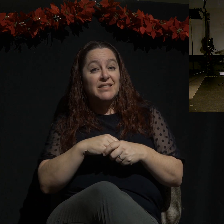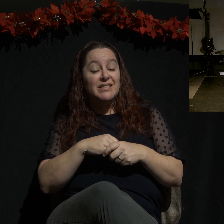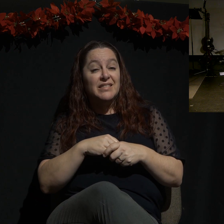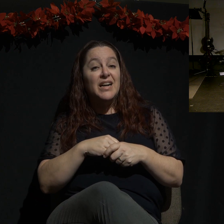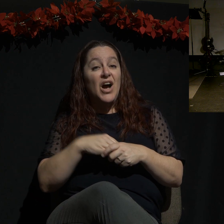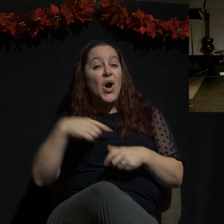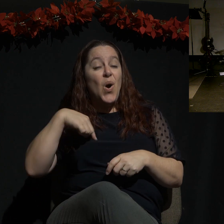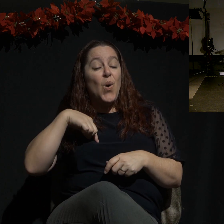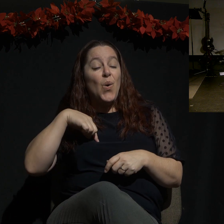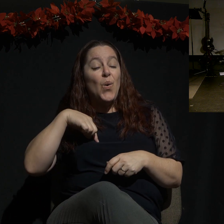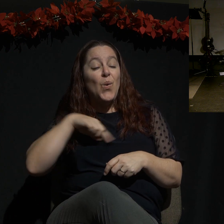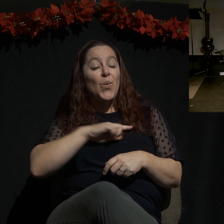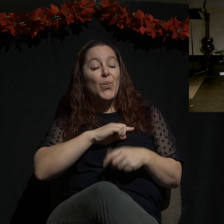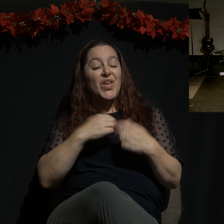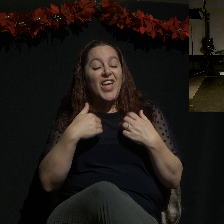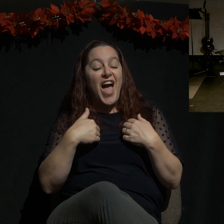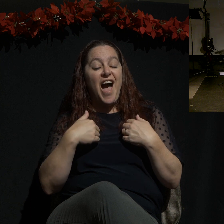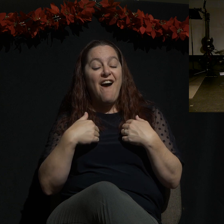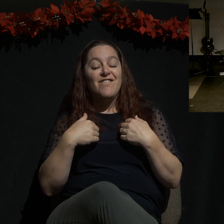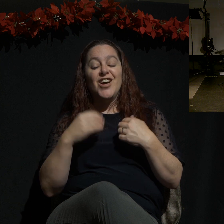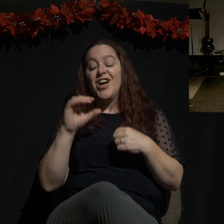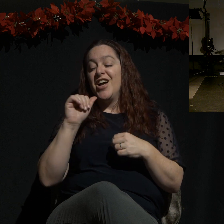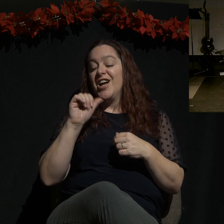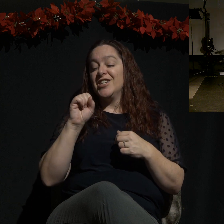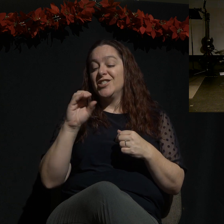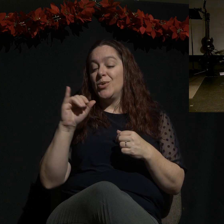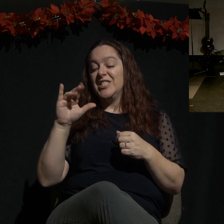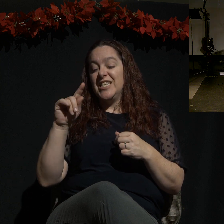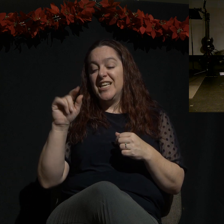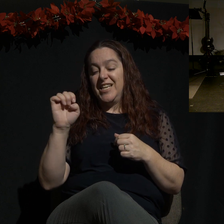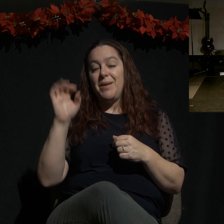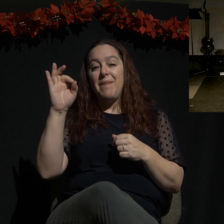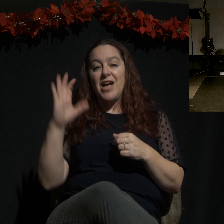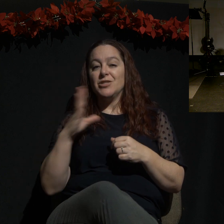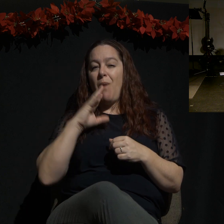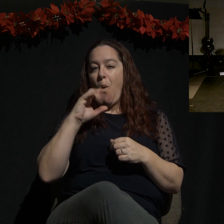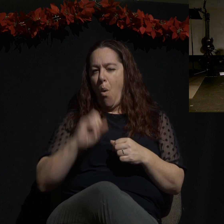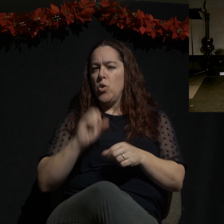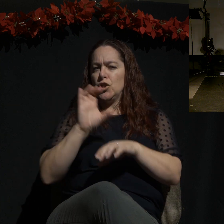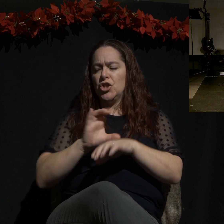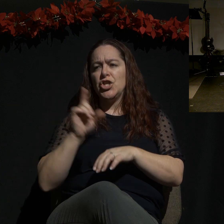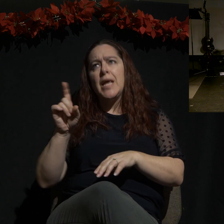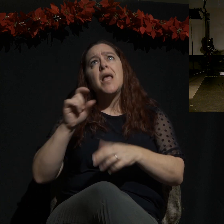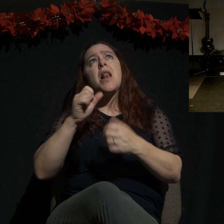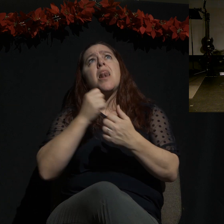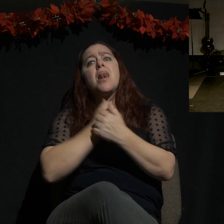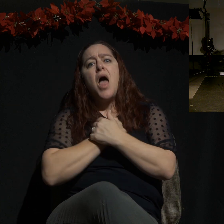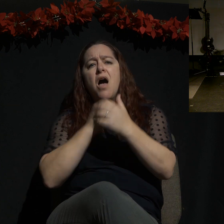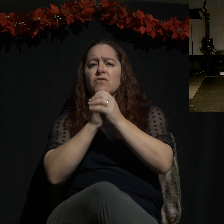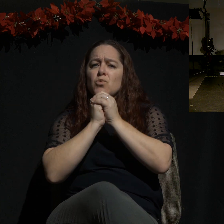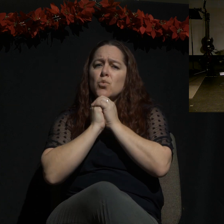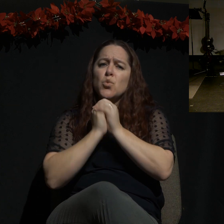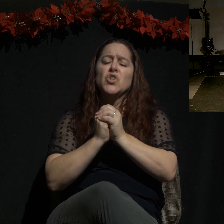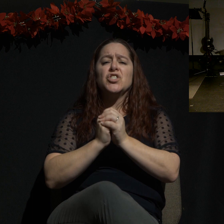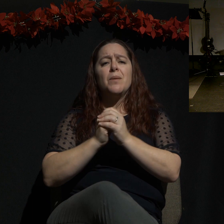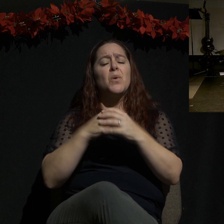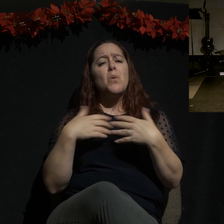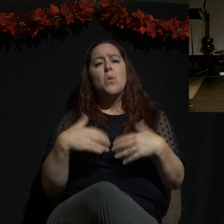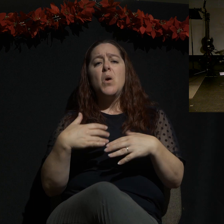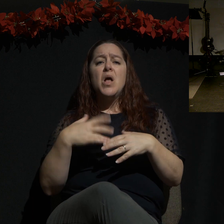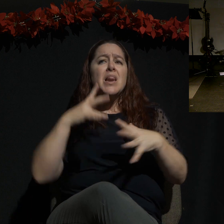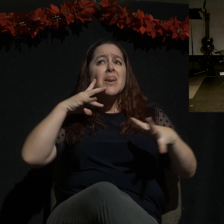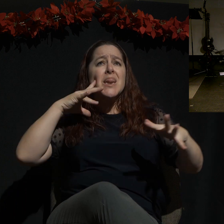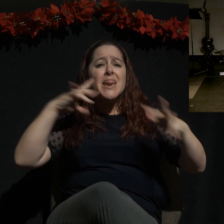And we had an associate pastor at my old church. He loved worship. He was usually one of the